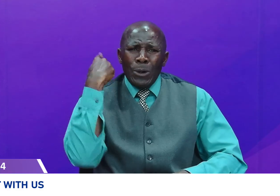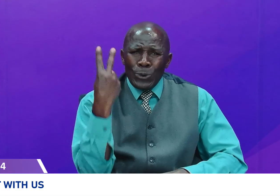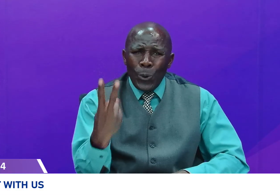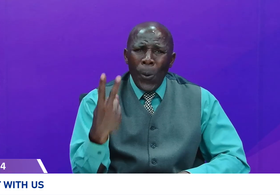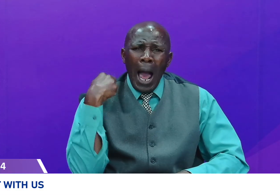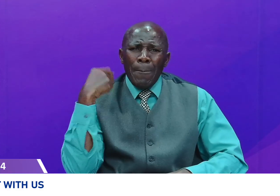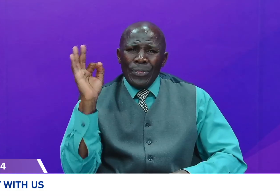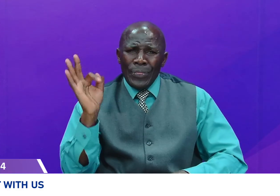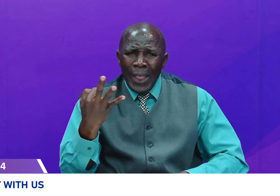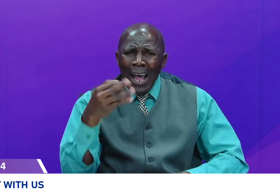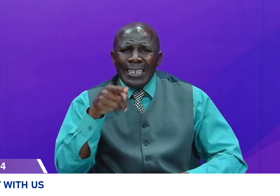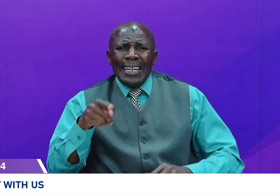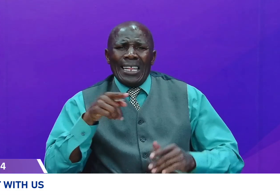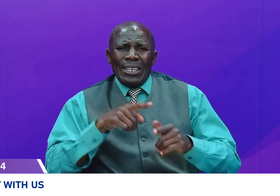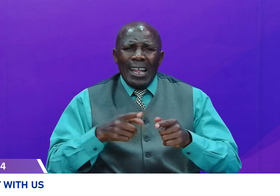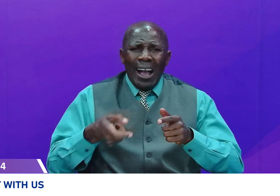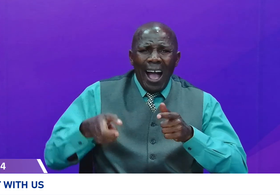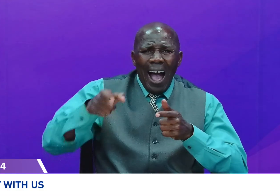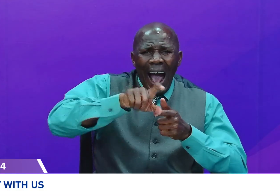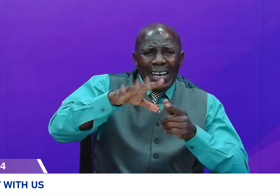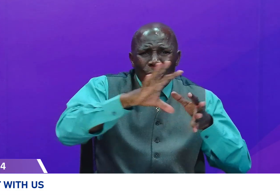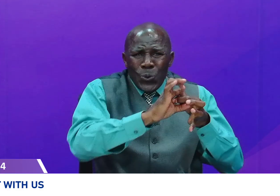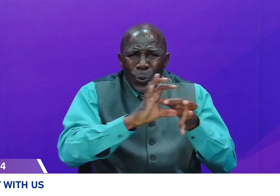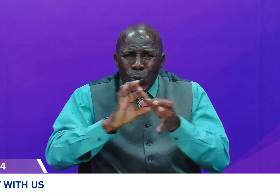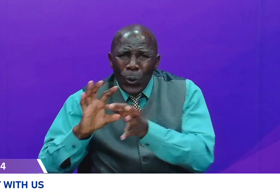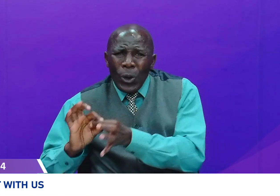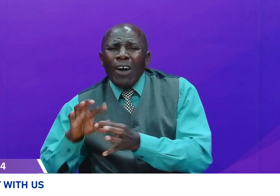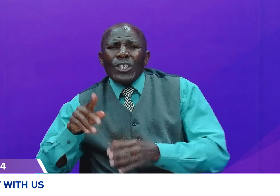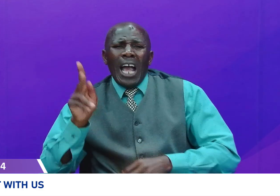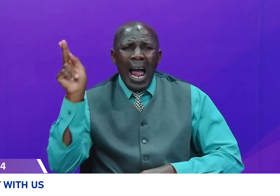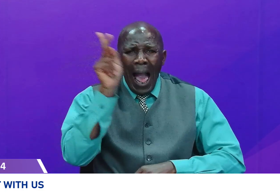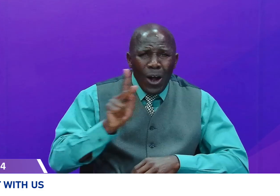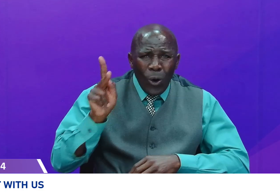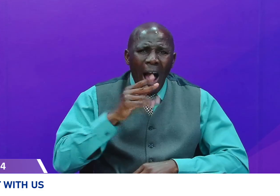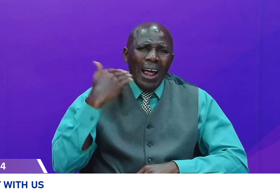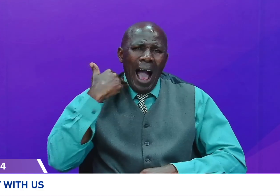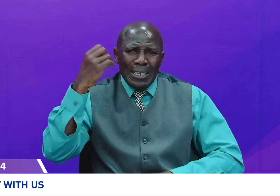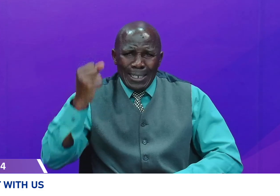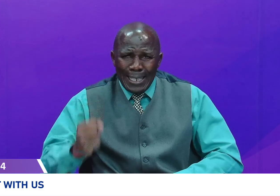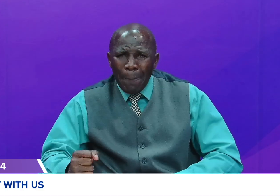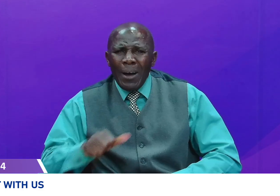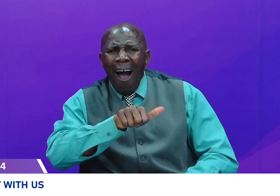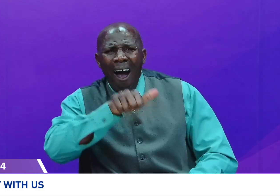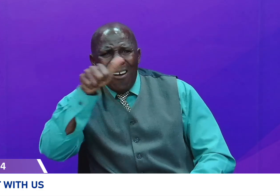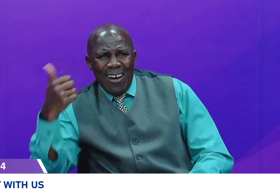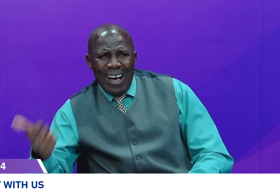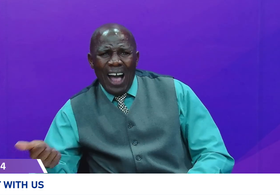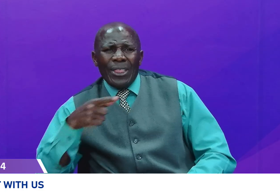They have been linked to violent confrontations, phone snatching, and theft in Umoja 1,